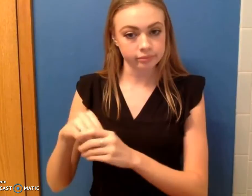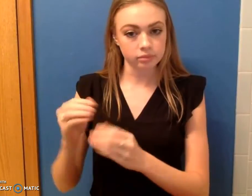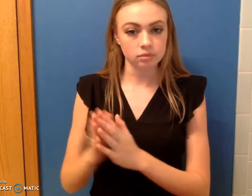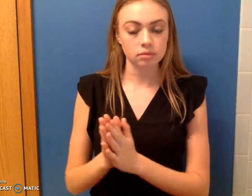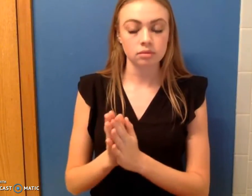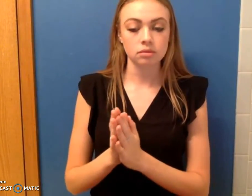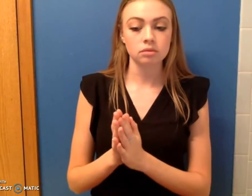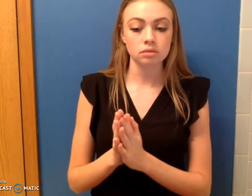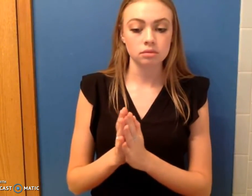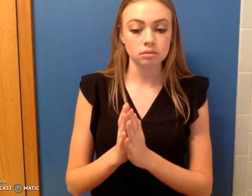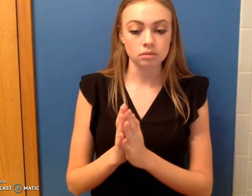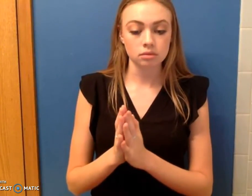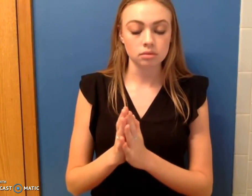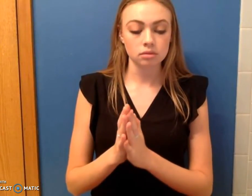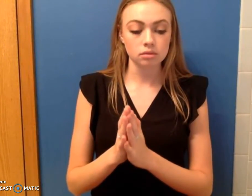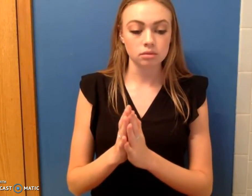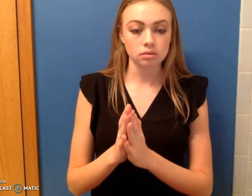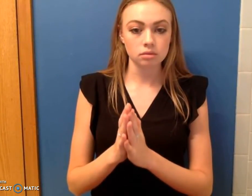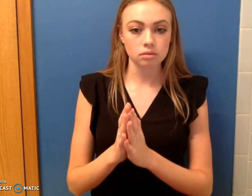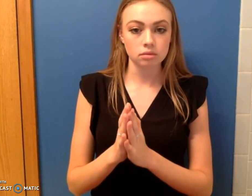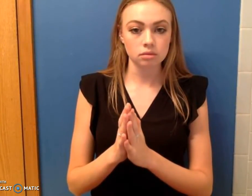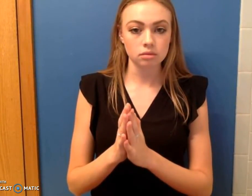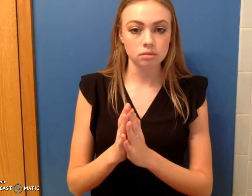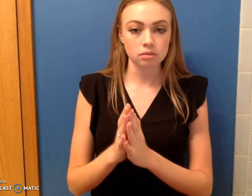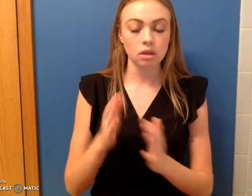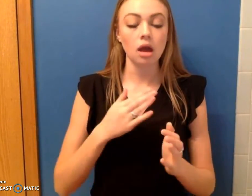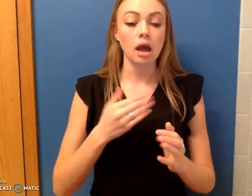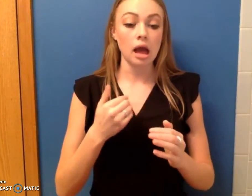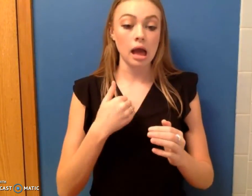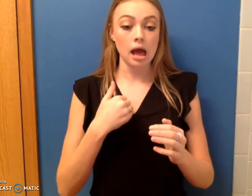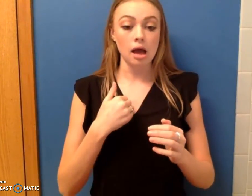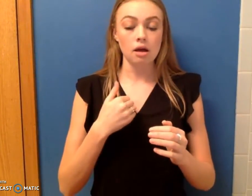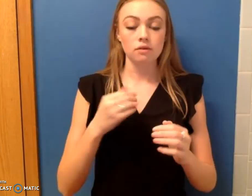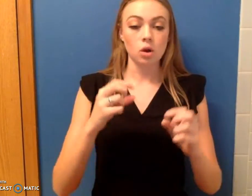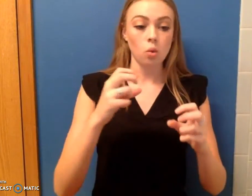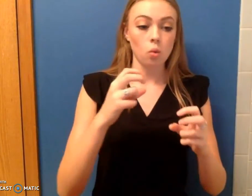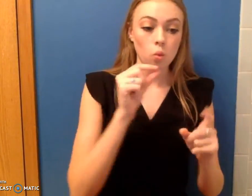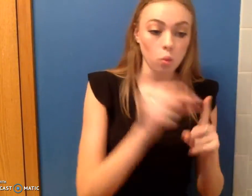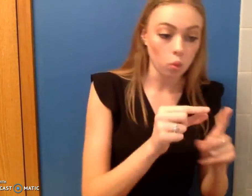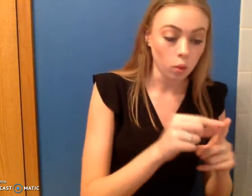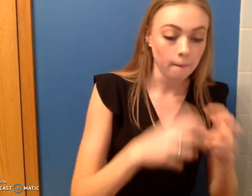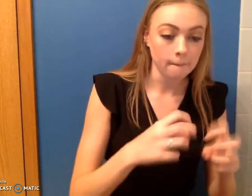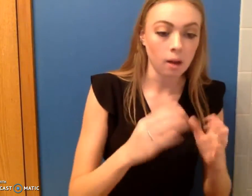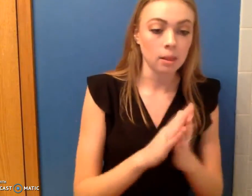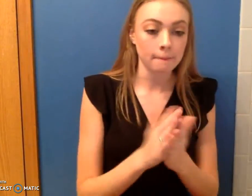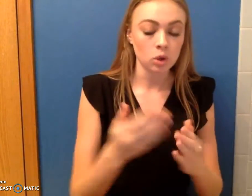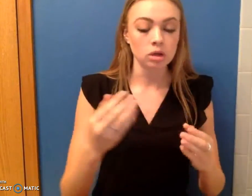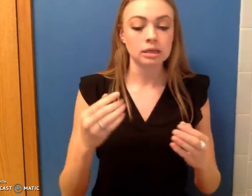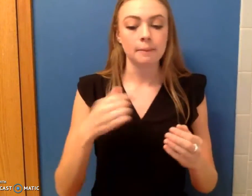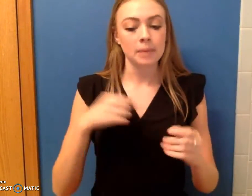So yeah, I have my word problem book. There'll be a word problem up here. Yeah, she usually has to do